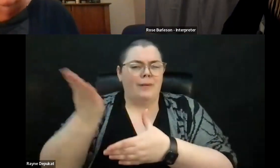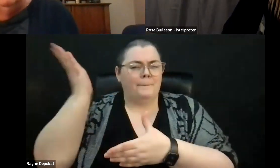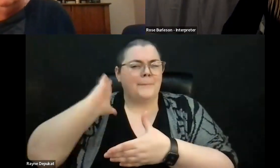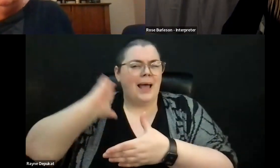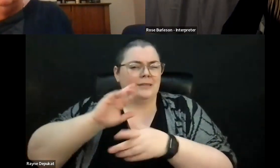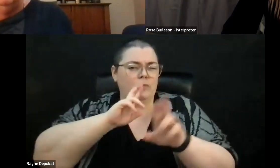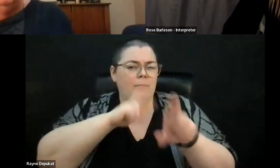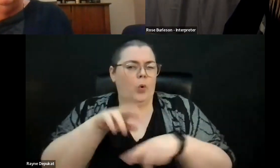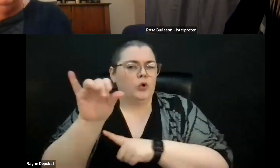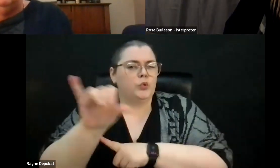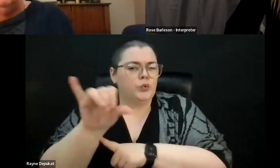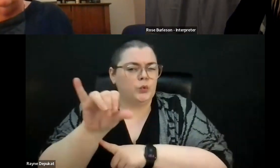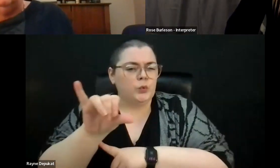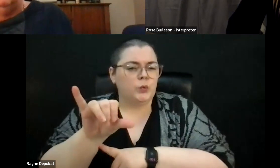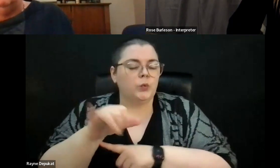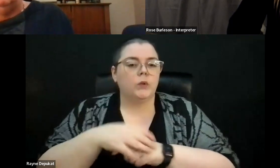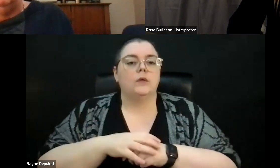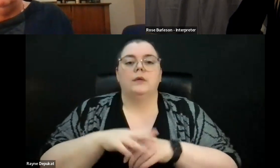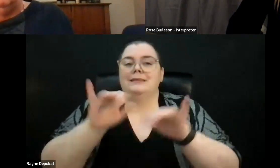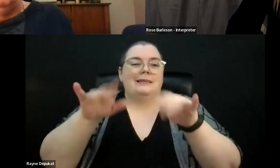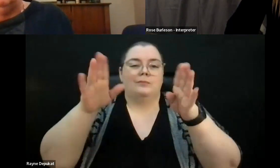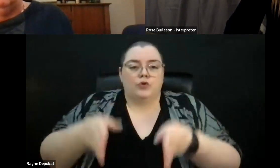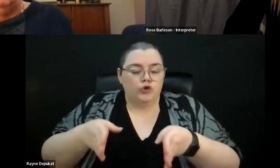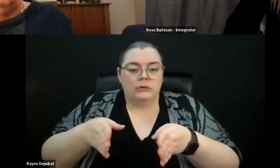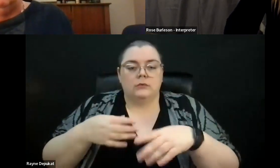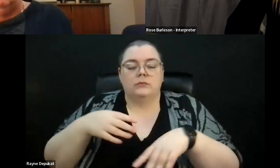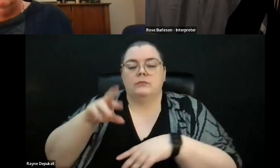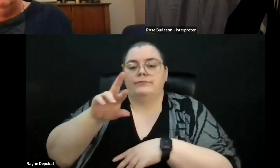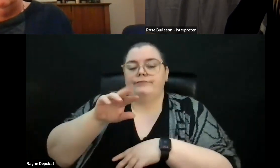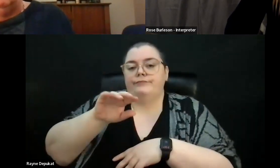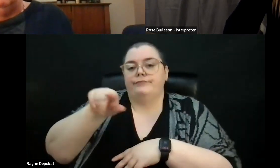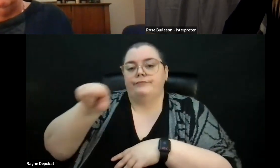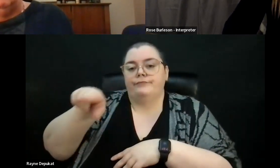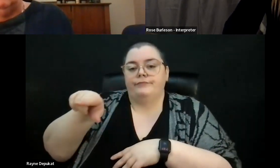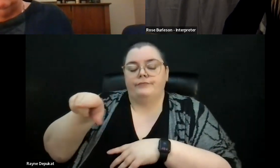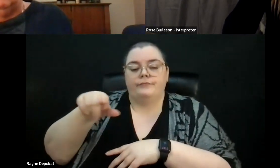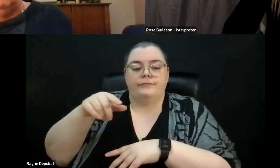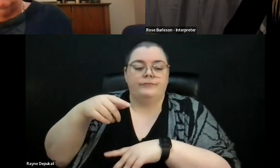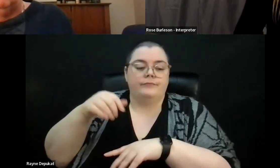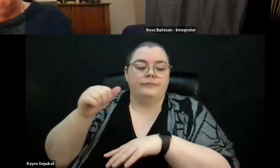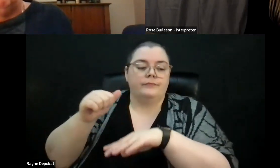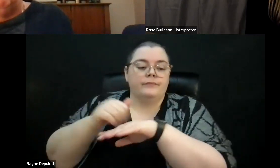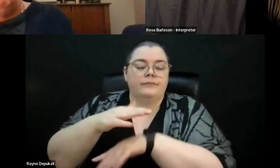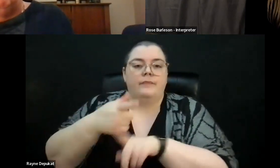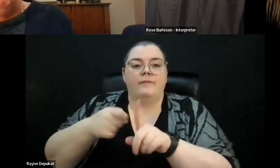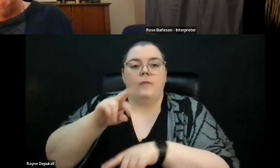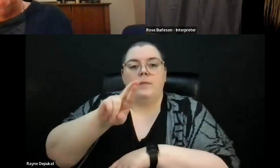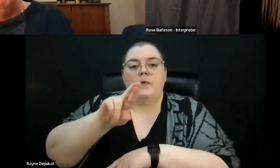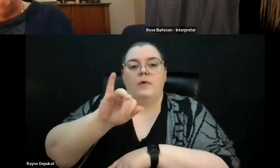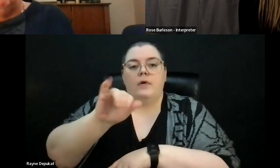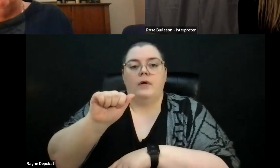Yes, thank you. So I did share in the past report as well. It's the same person.